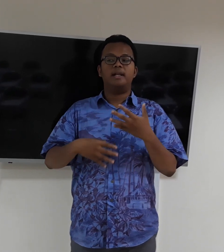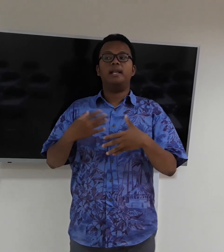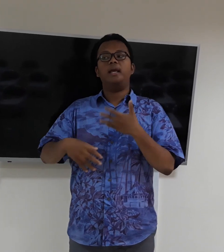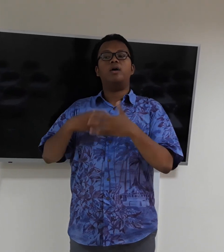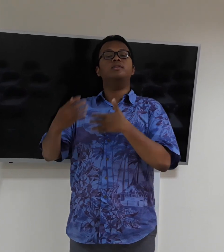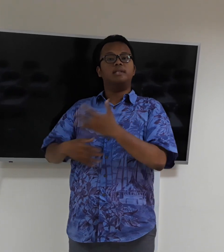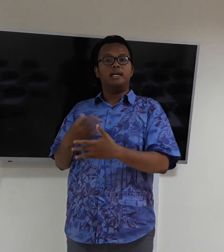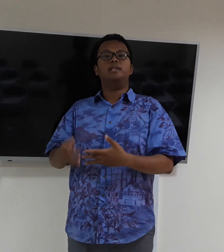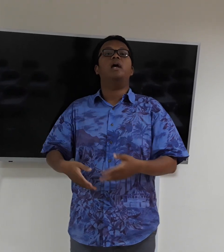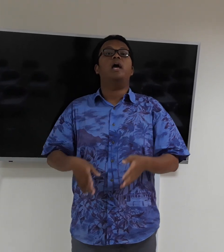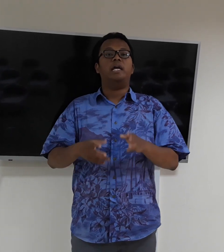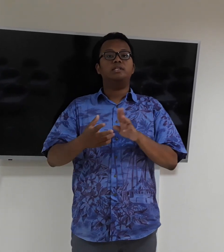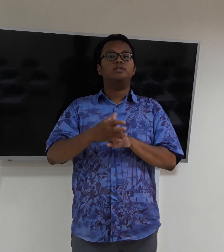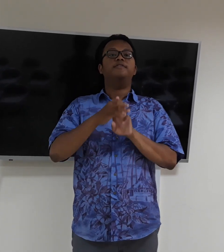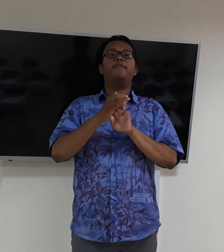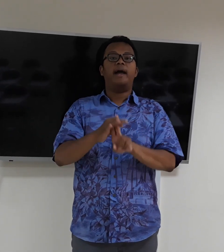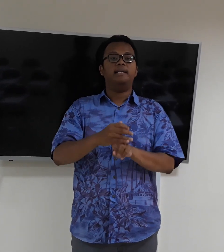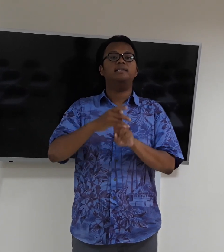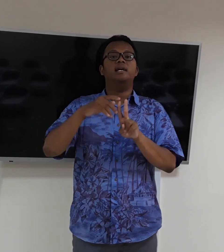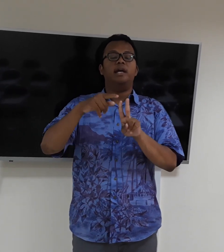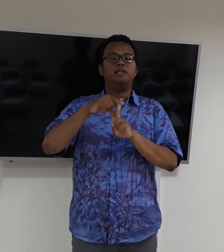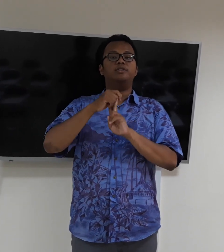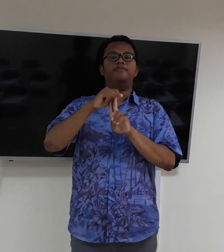really concerned into